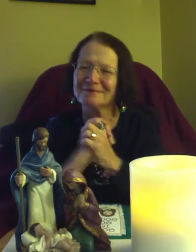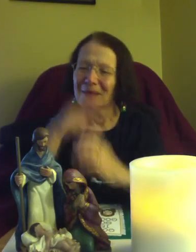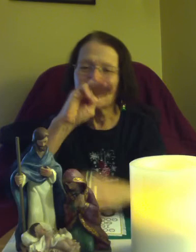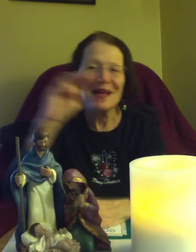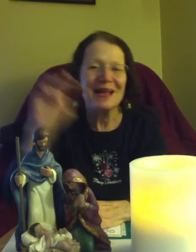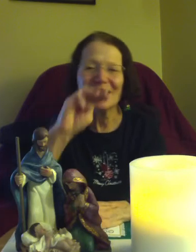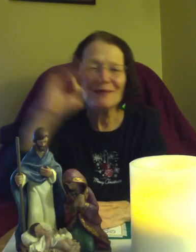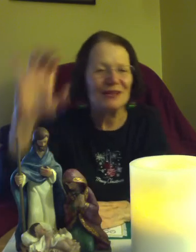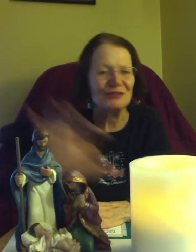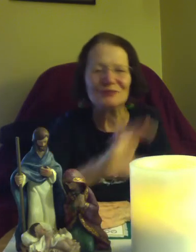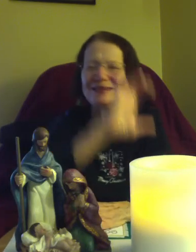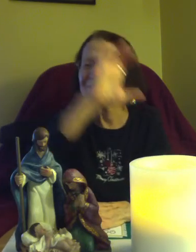Very good.